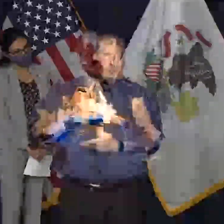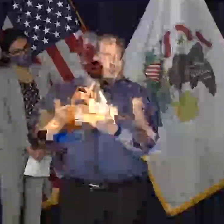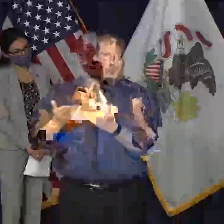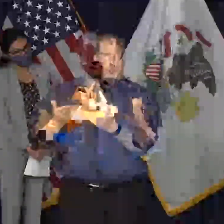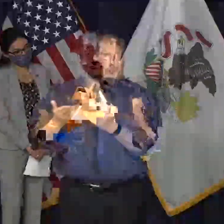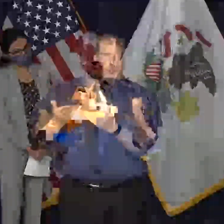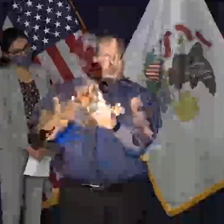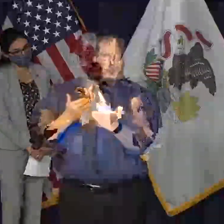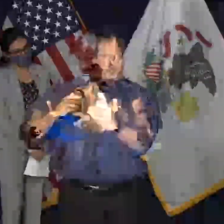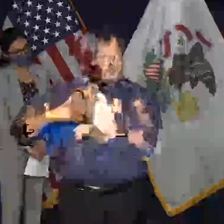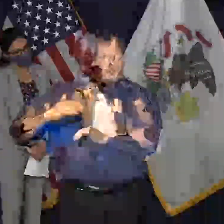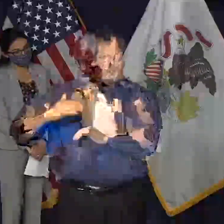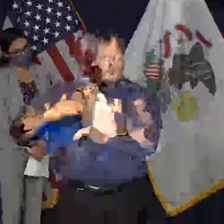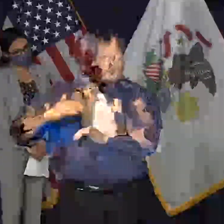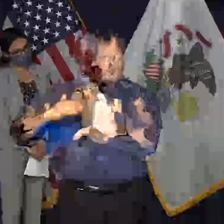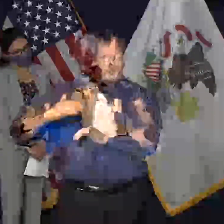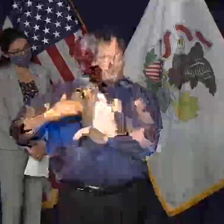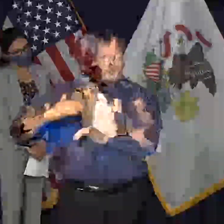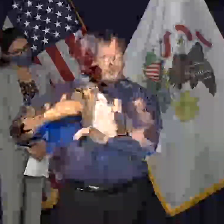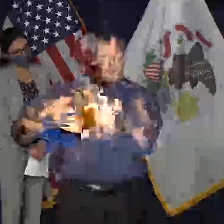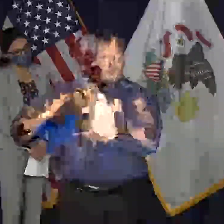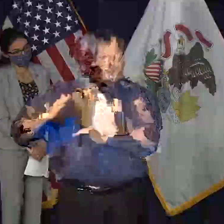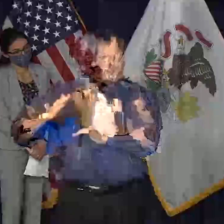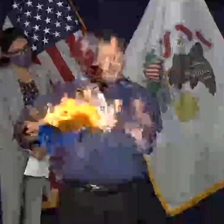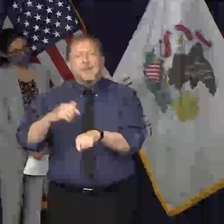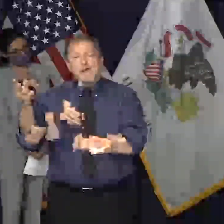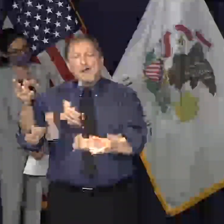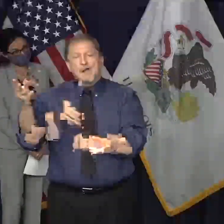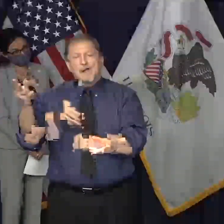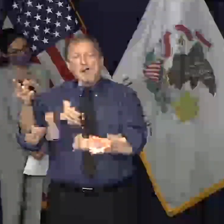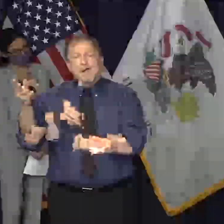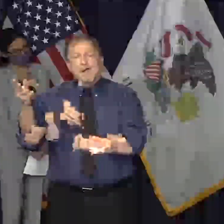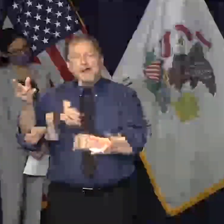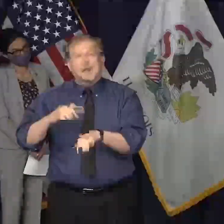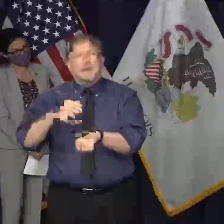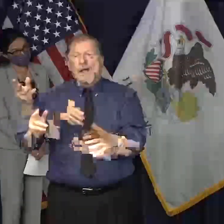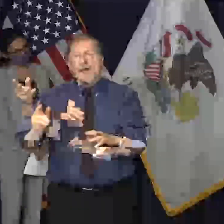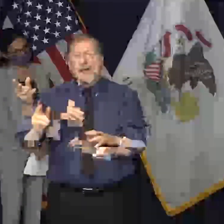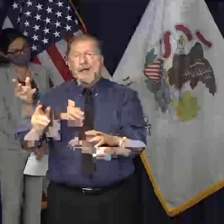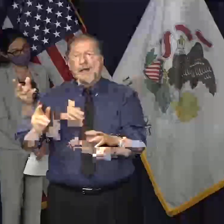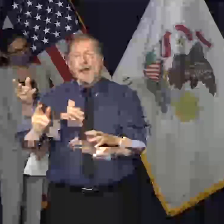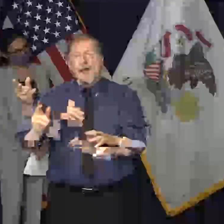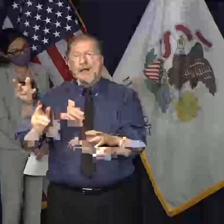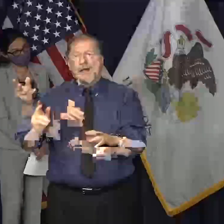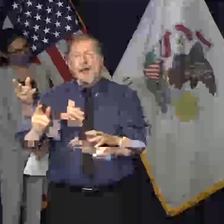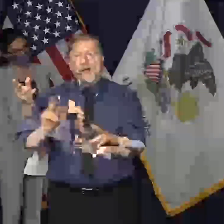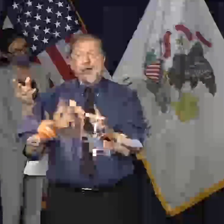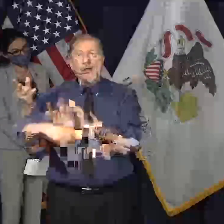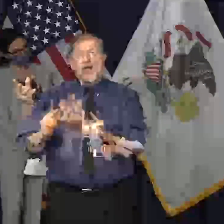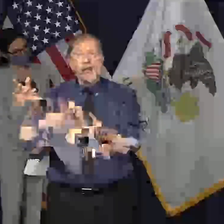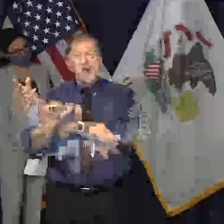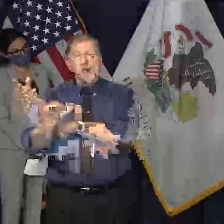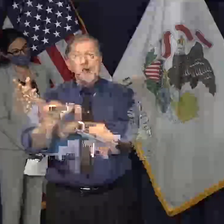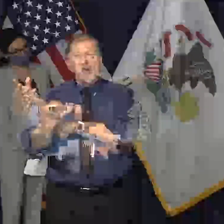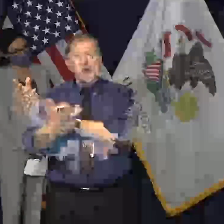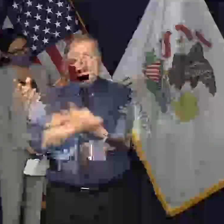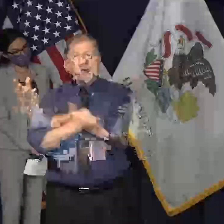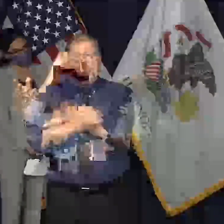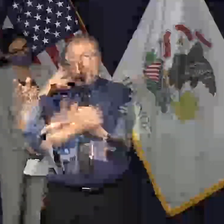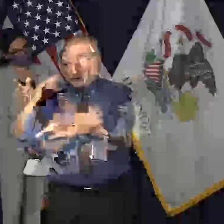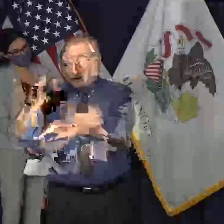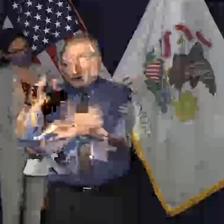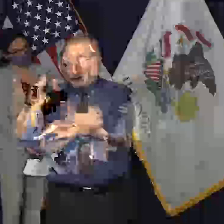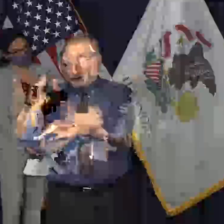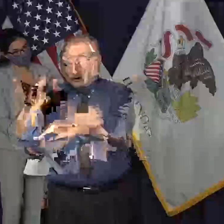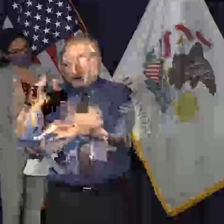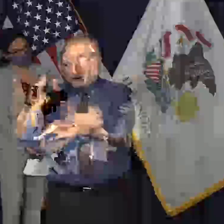Centers as a hub for free resources for our immigrant communities, some of whom are also members of the Latino